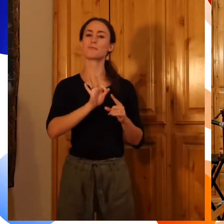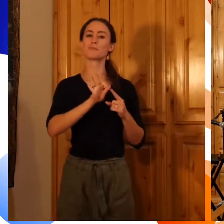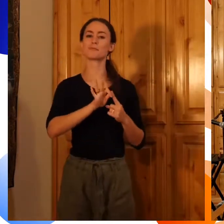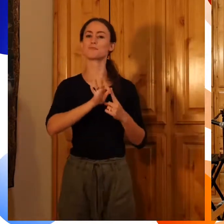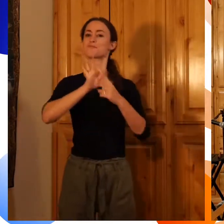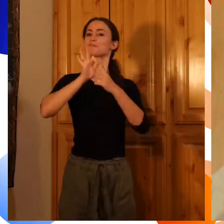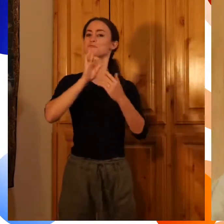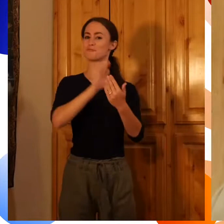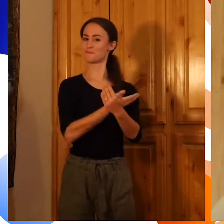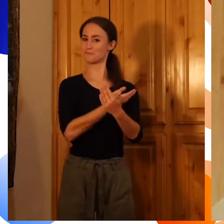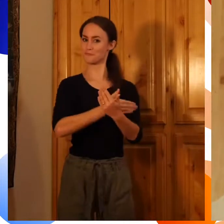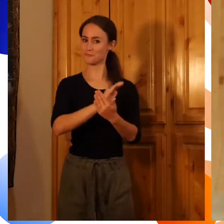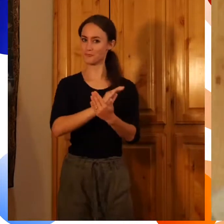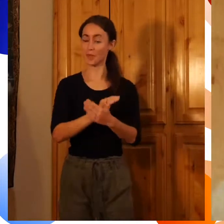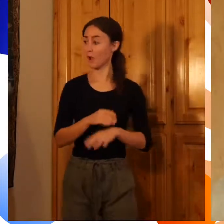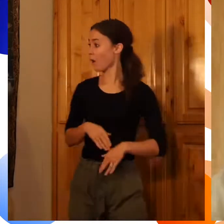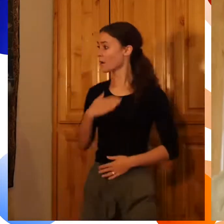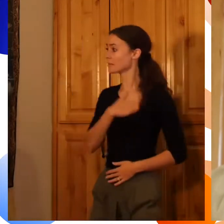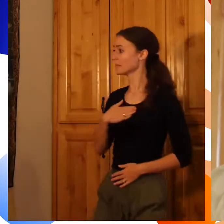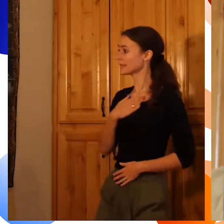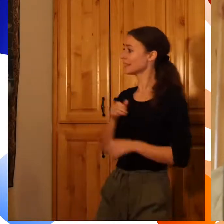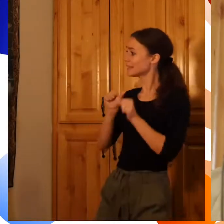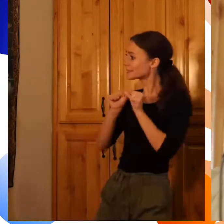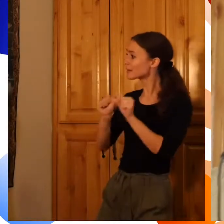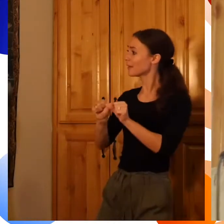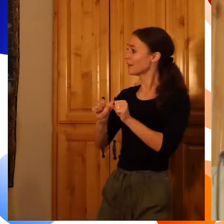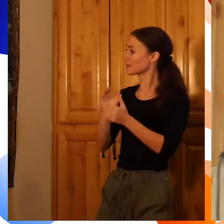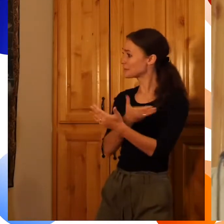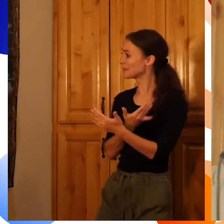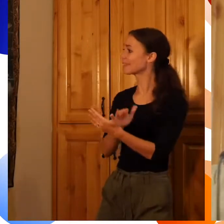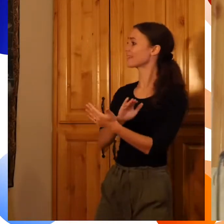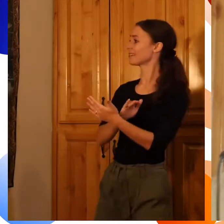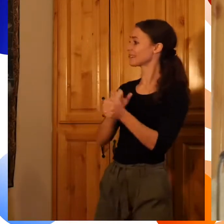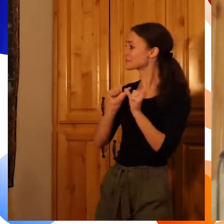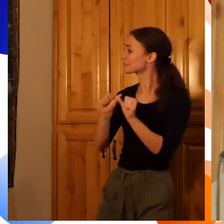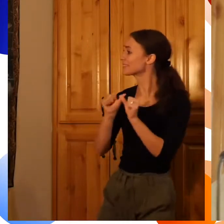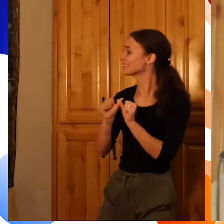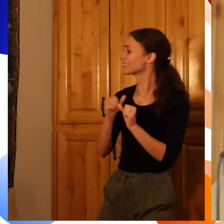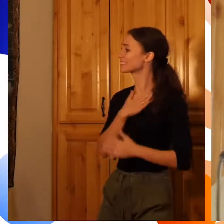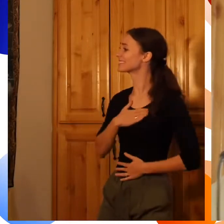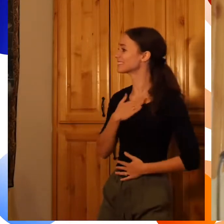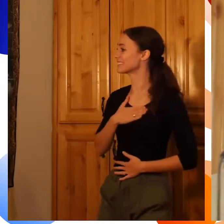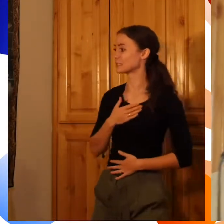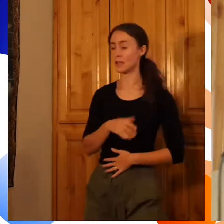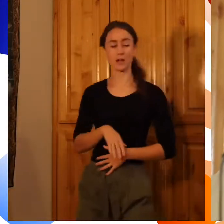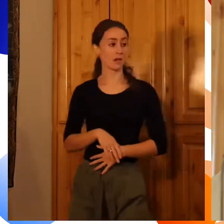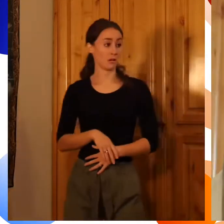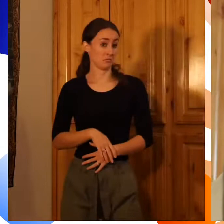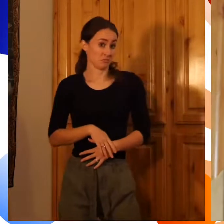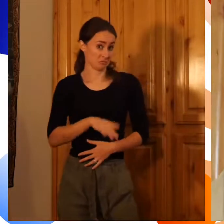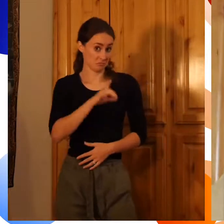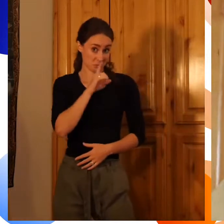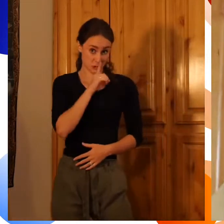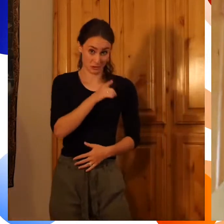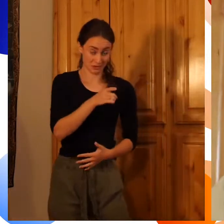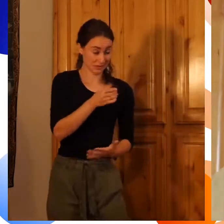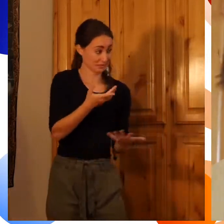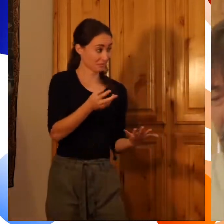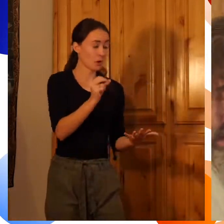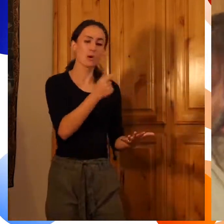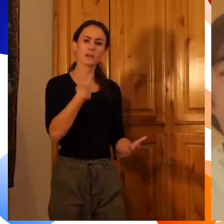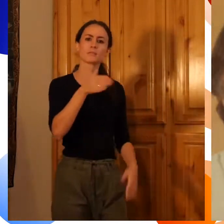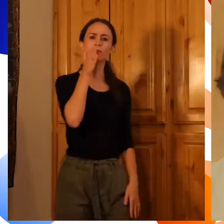"Yes, a tune." And Donald said, "I'll play you a tune, the tune you so rudely interrupted when I was having my after-supper